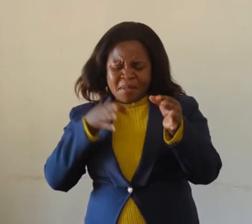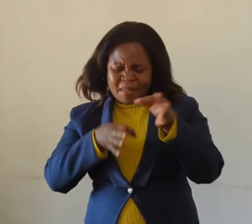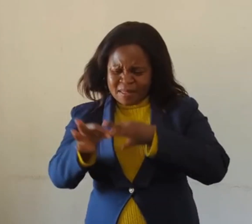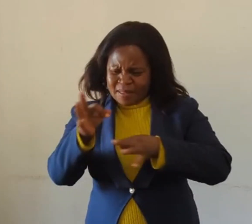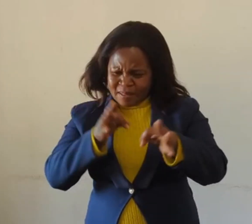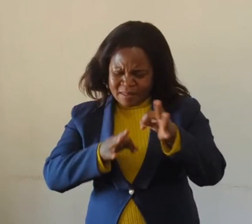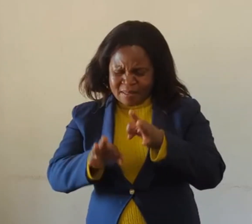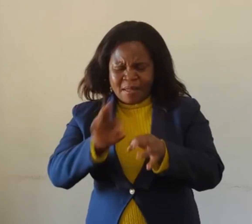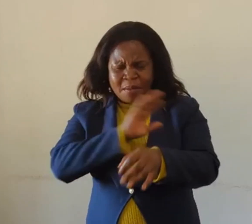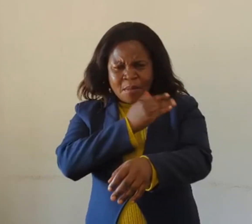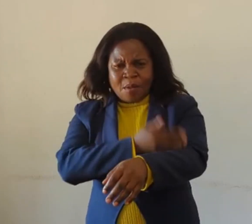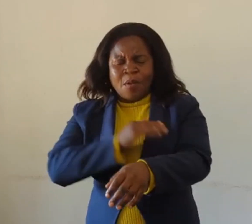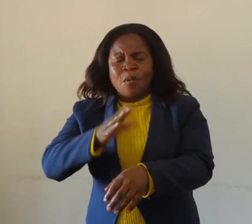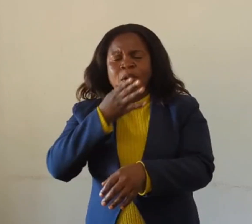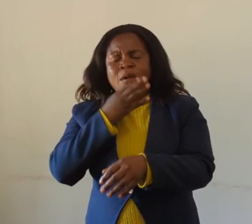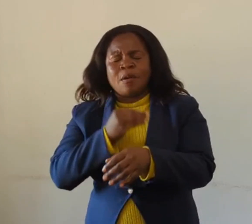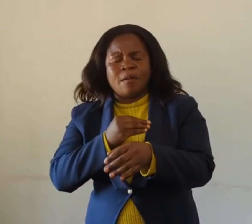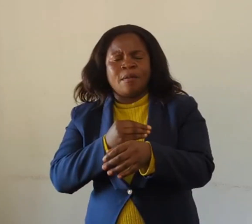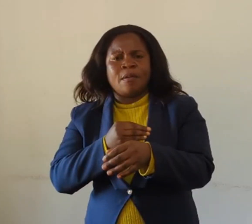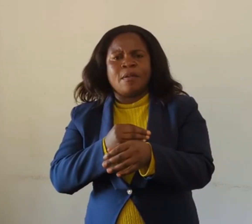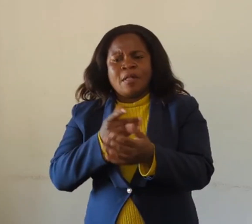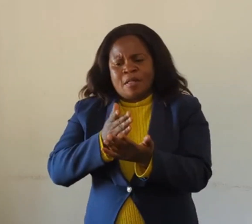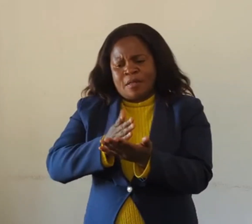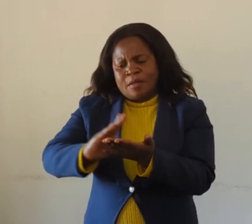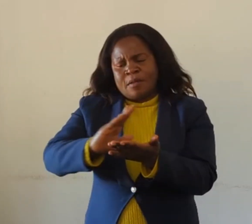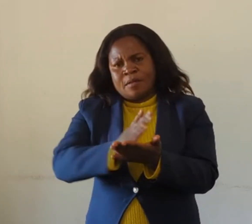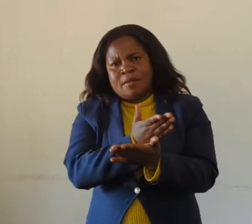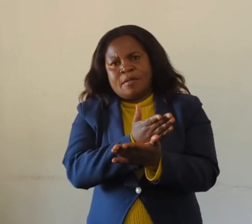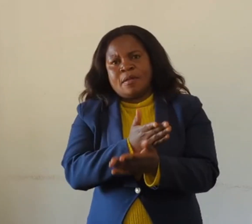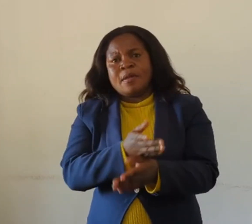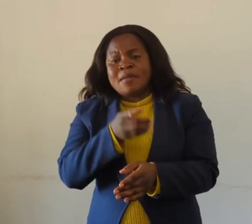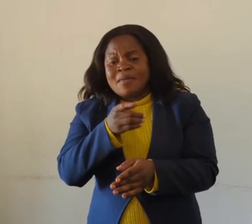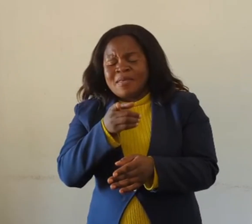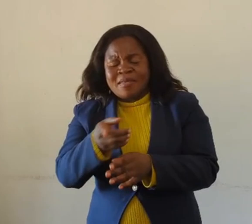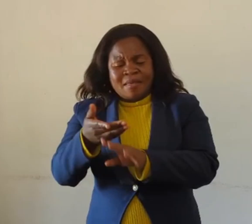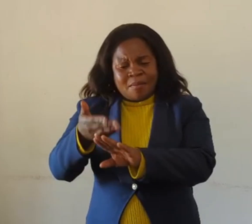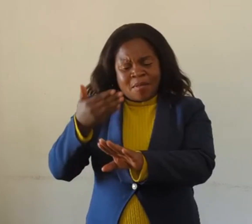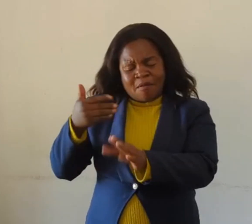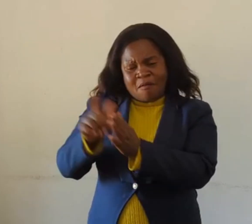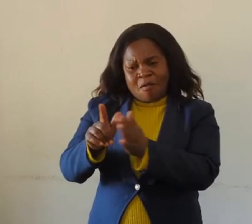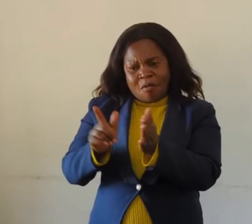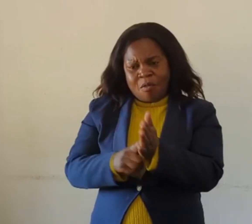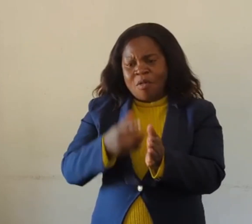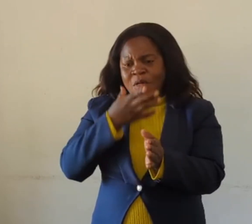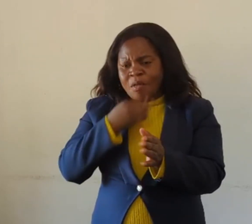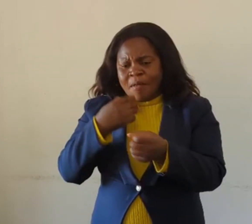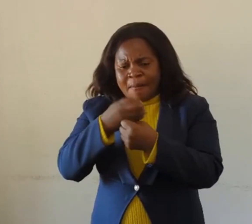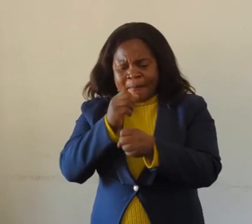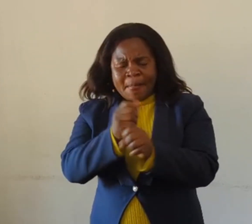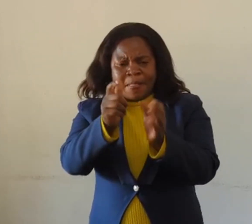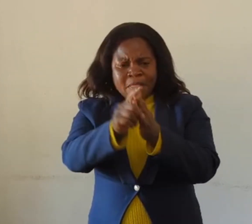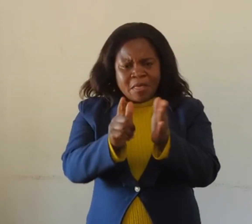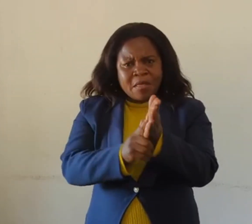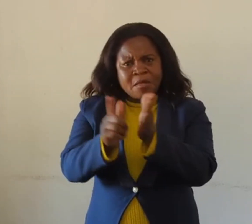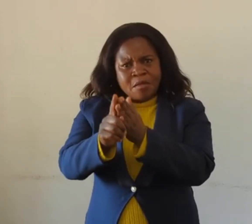delimitation. Under the previous provision, the Commission could make regulations for the delimitation